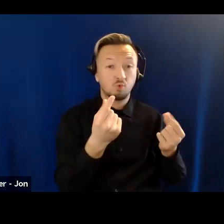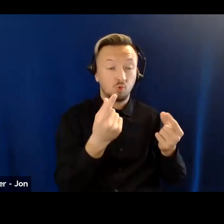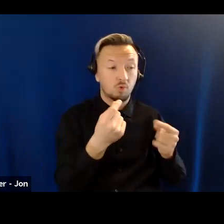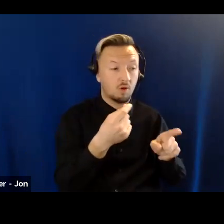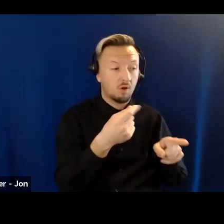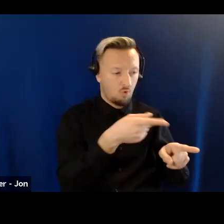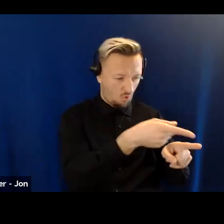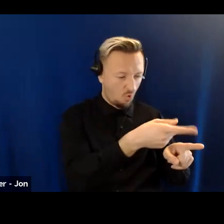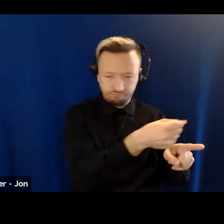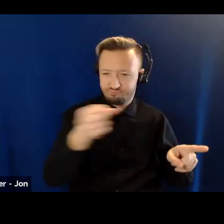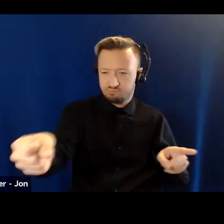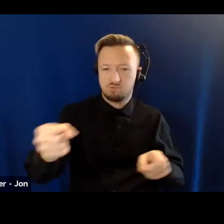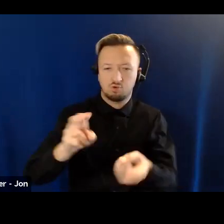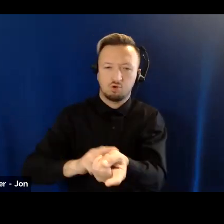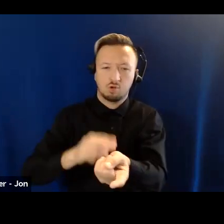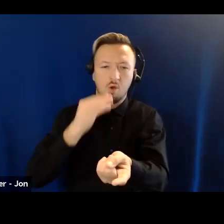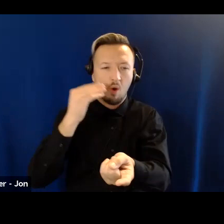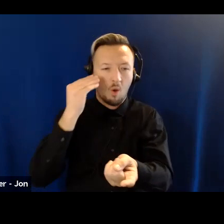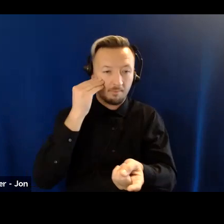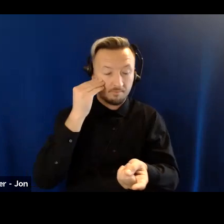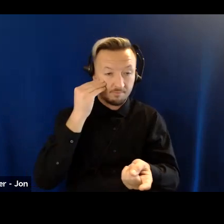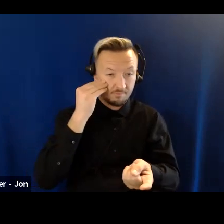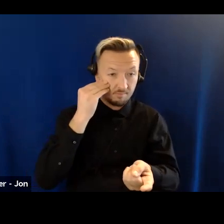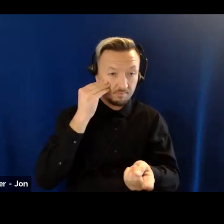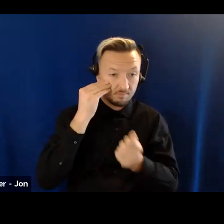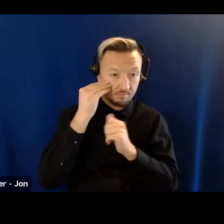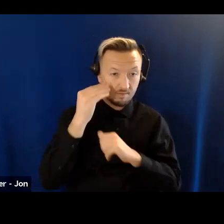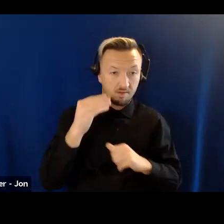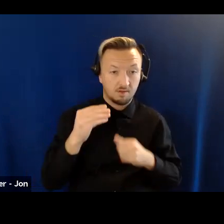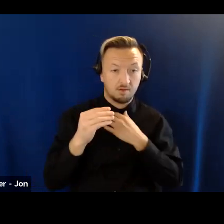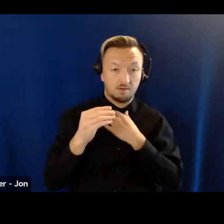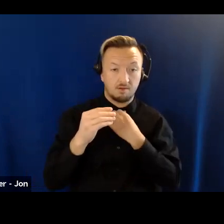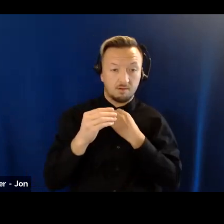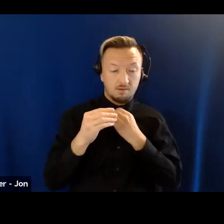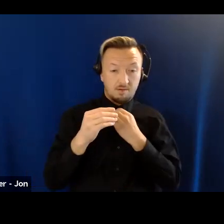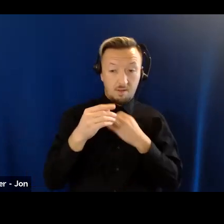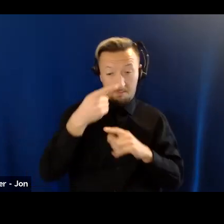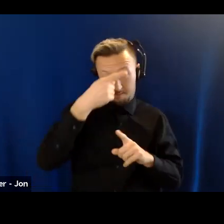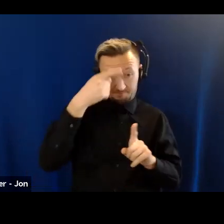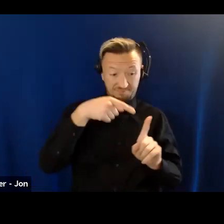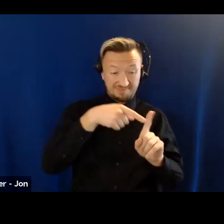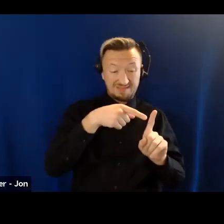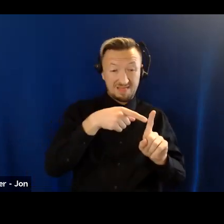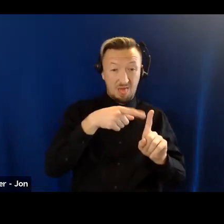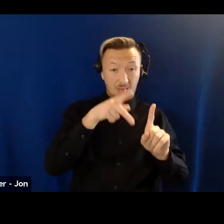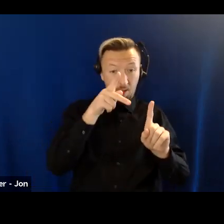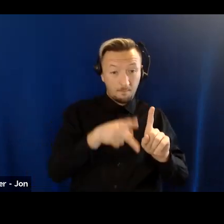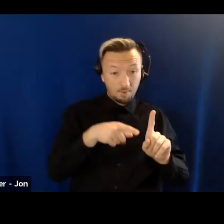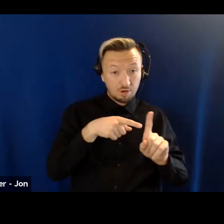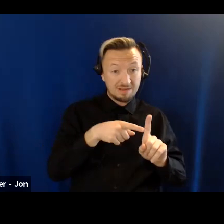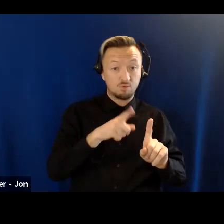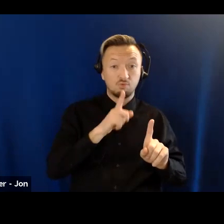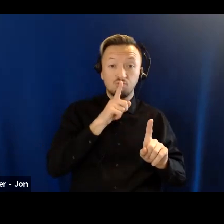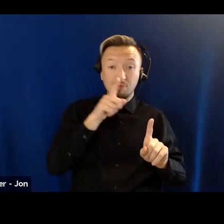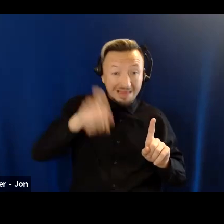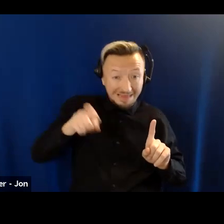home beds, not for their need or eligibility for nursing home